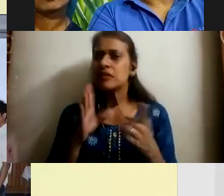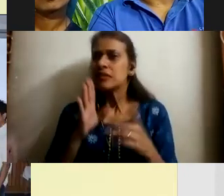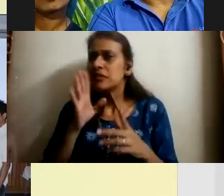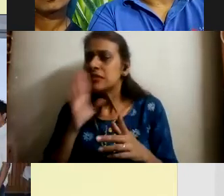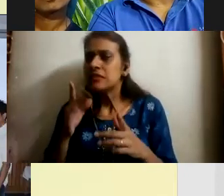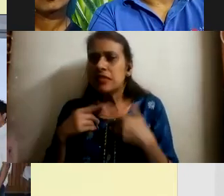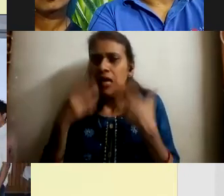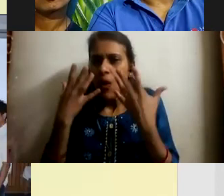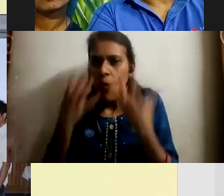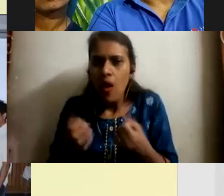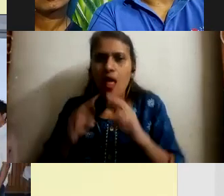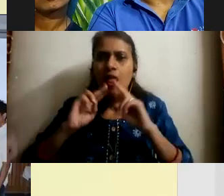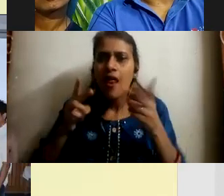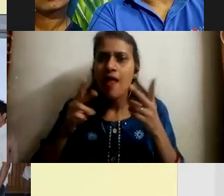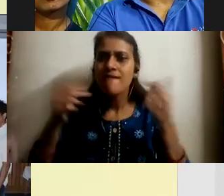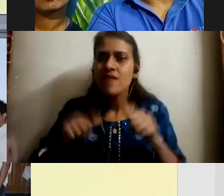facilities.